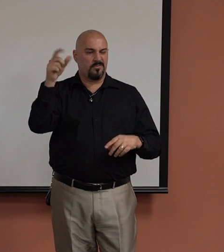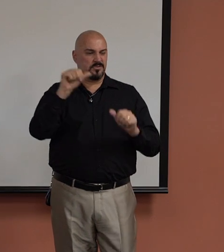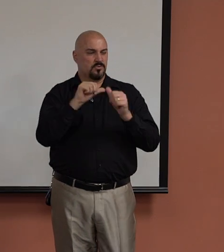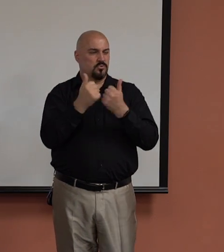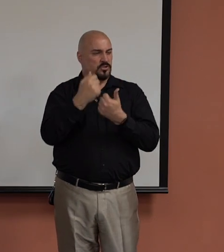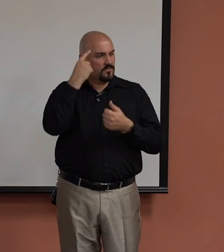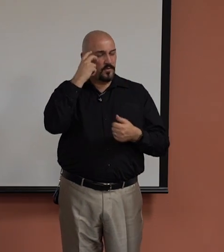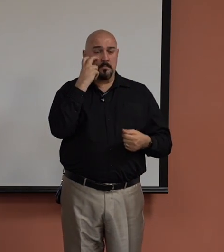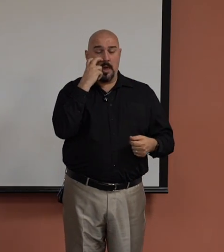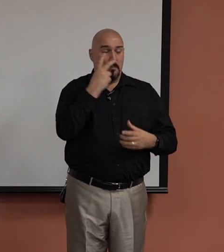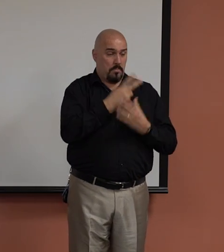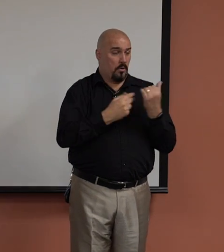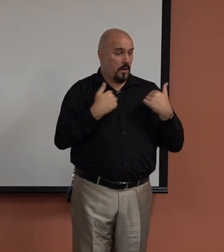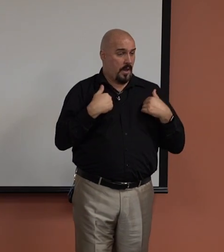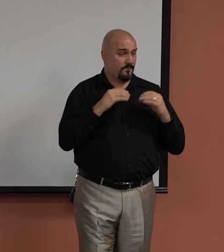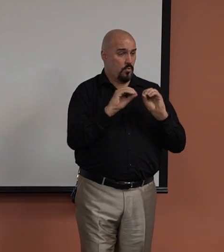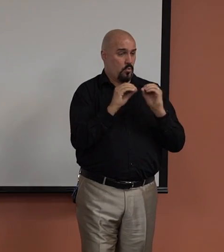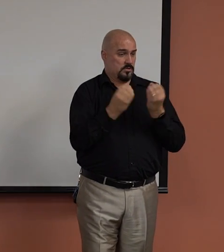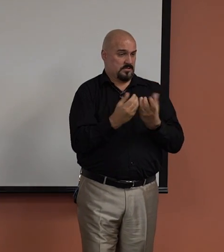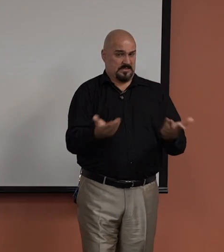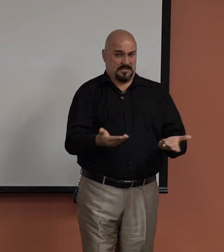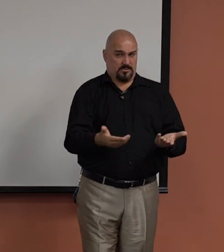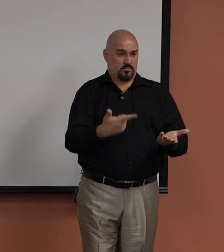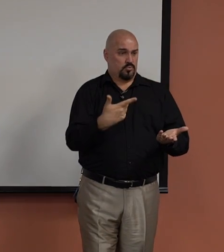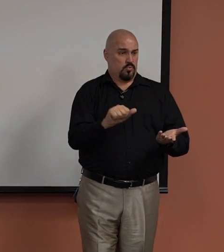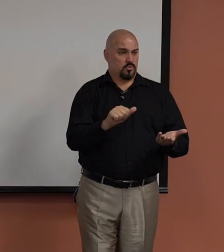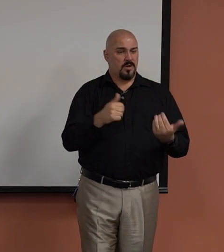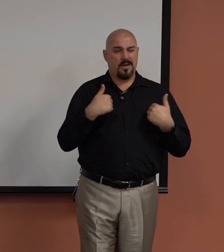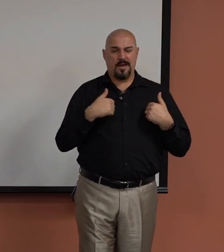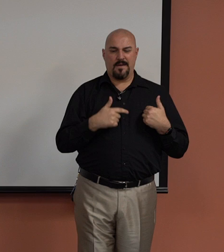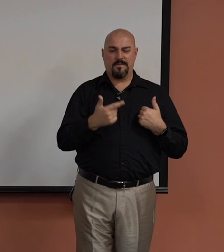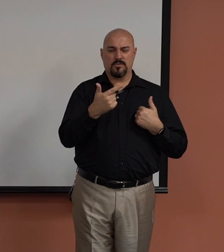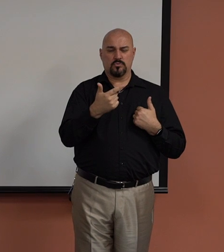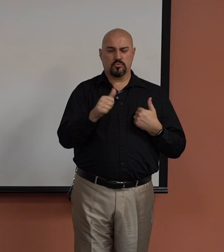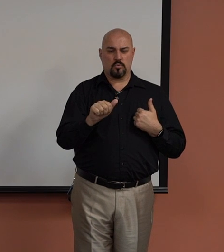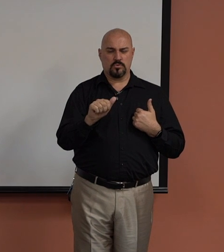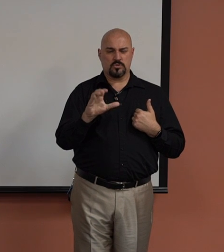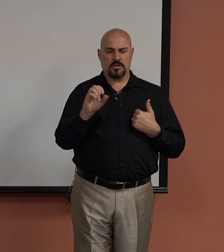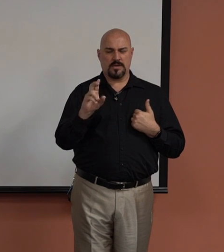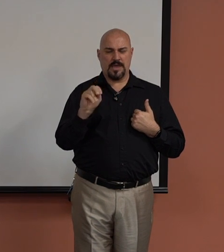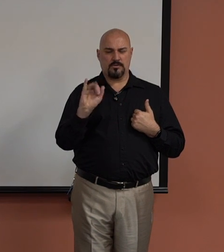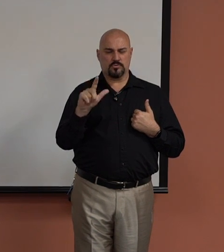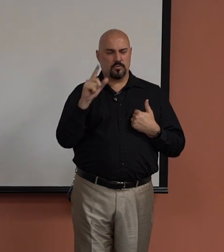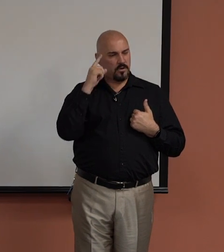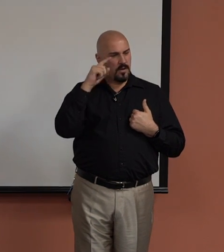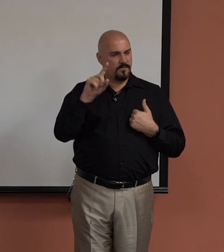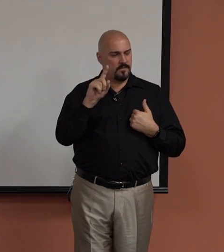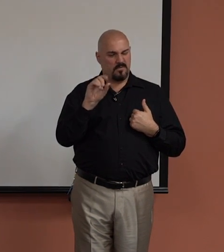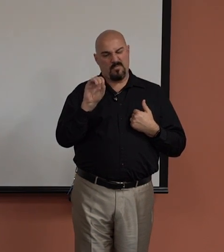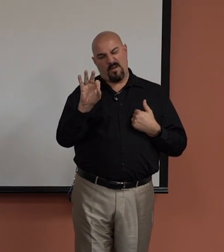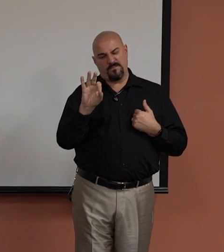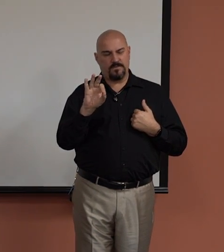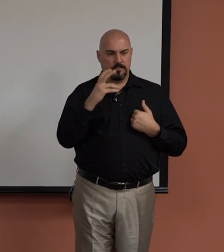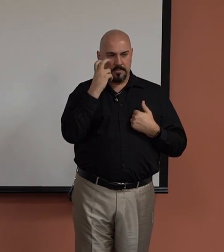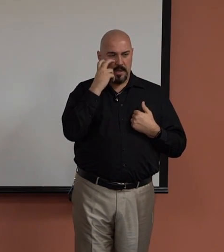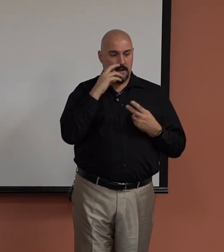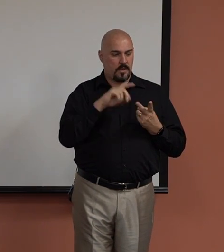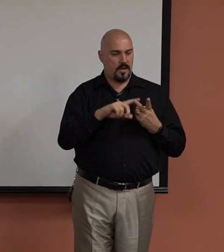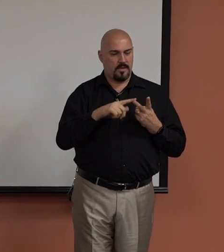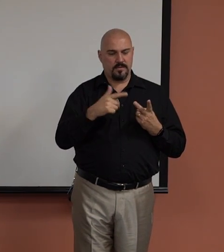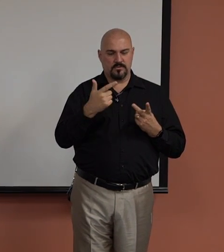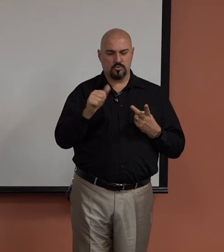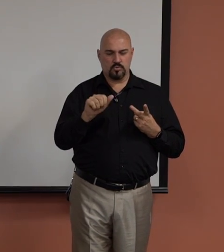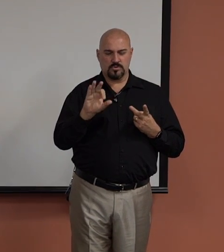affiliates here in Georgia, so there's the Georgia Council of the Blind, and there's the National Federation of the Blind of Georgia, and they have